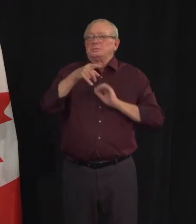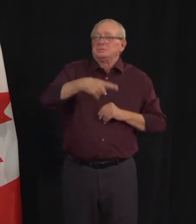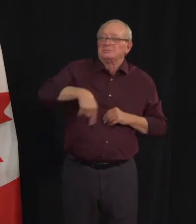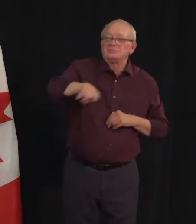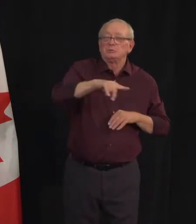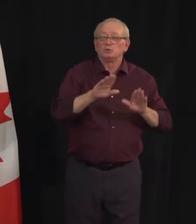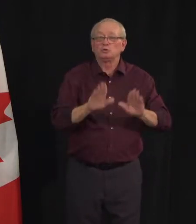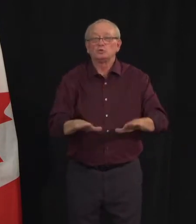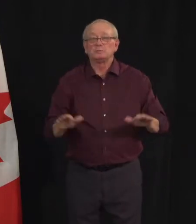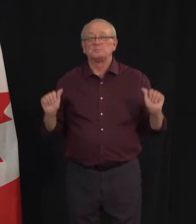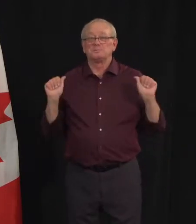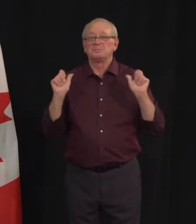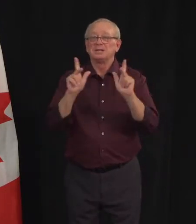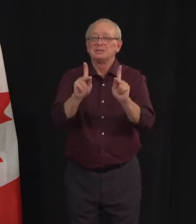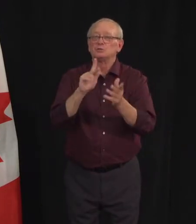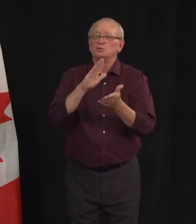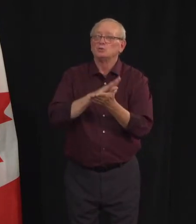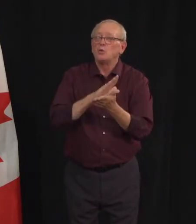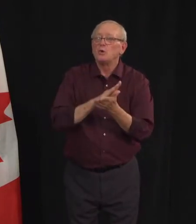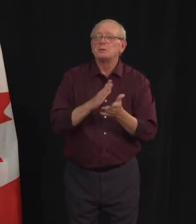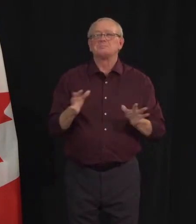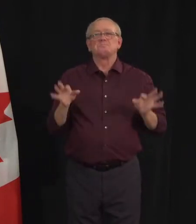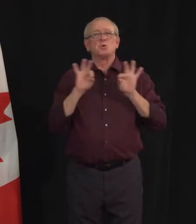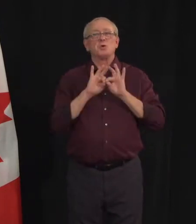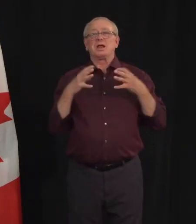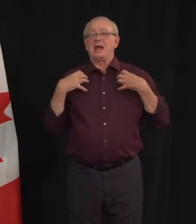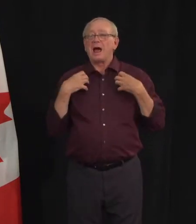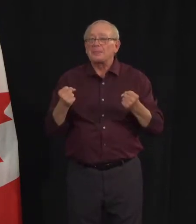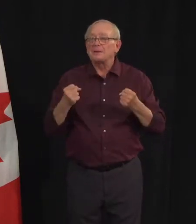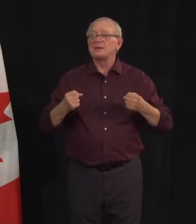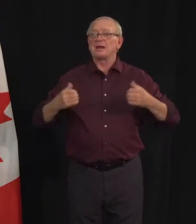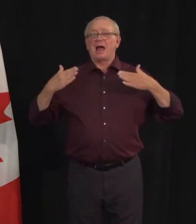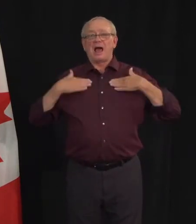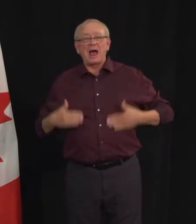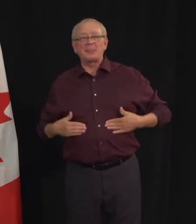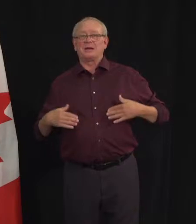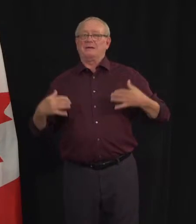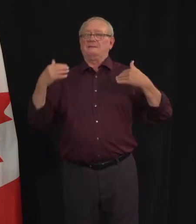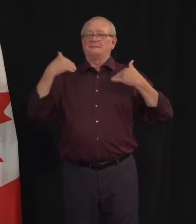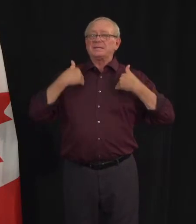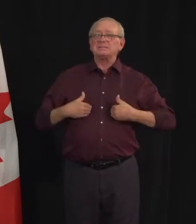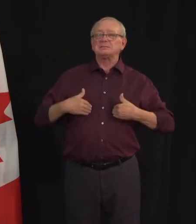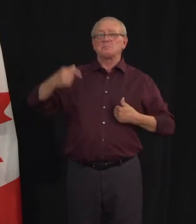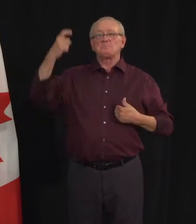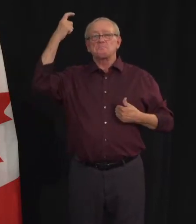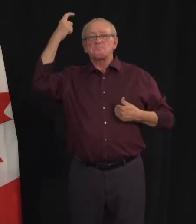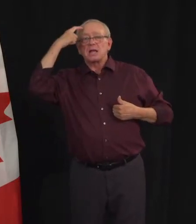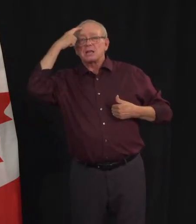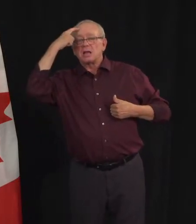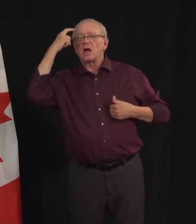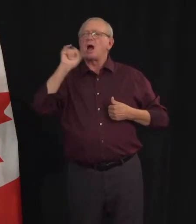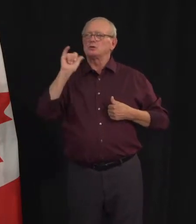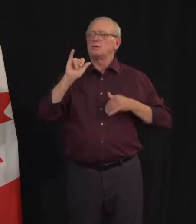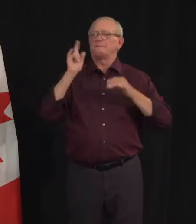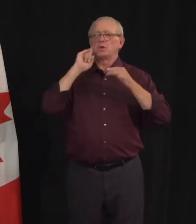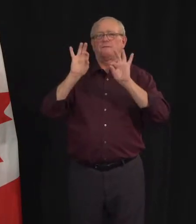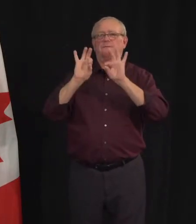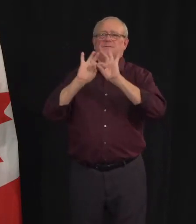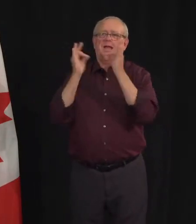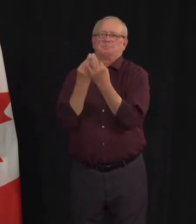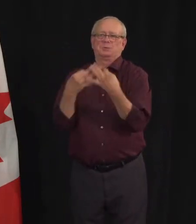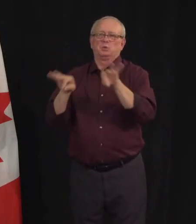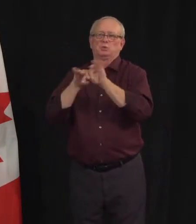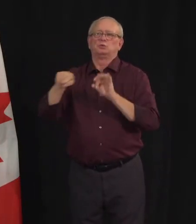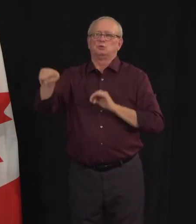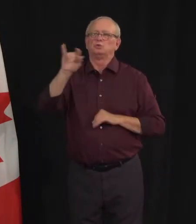health and well-being of students and families. School is about more than education. It is equally important to a